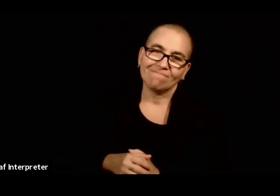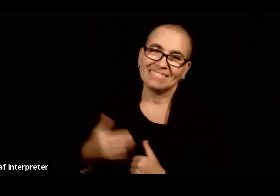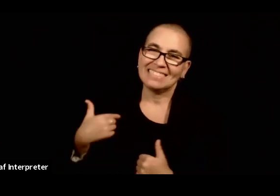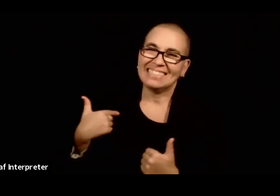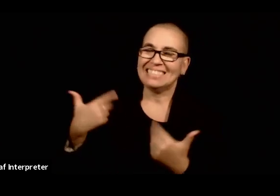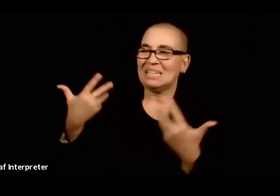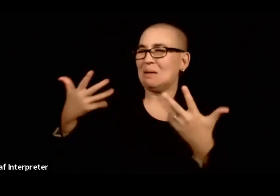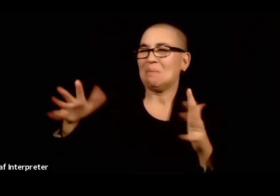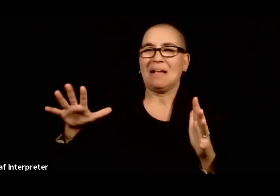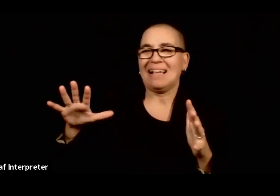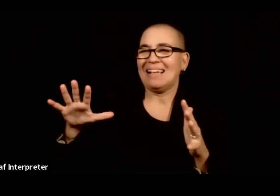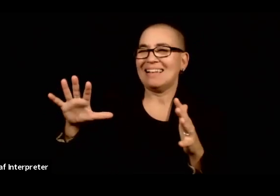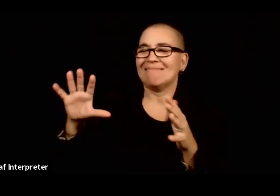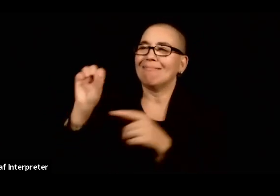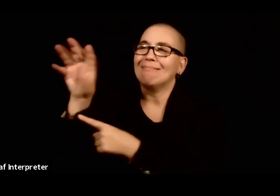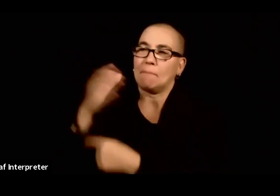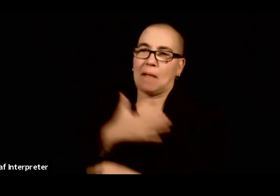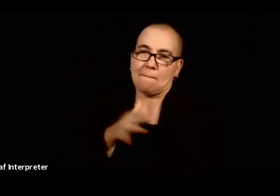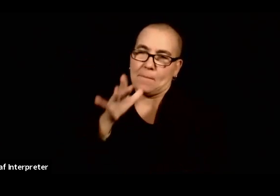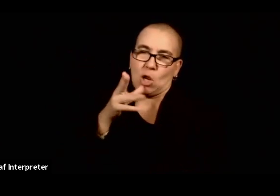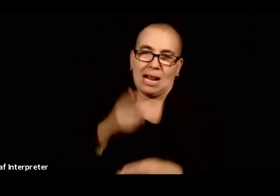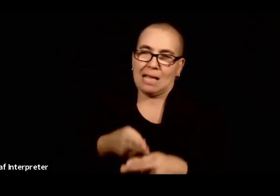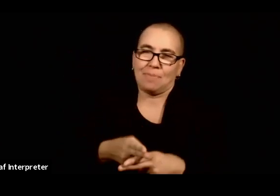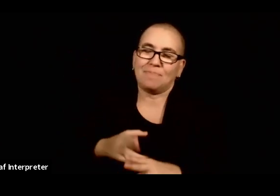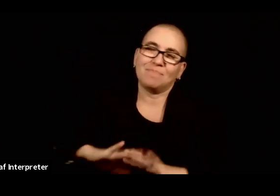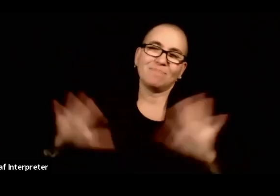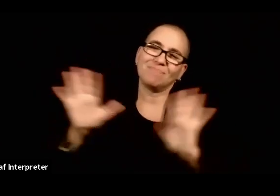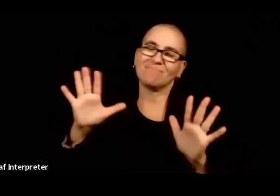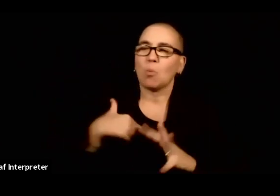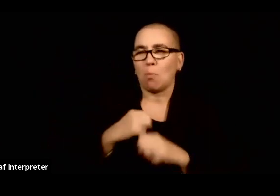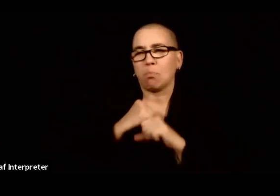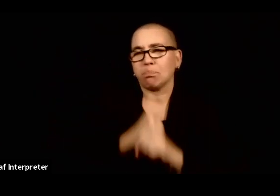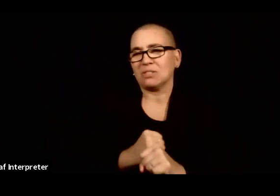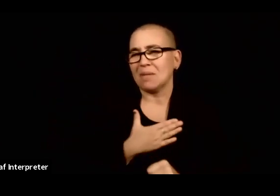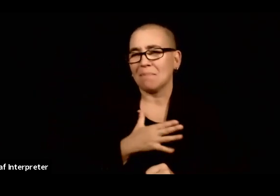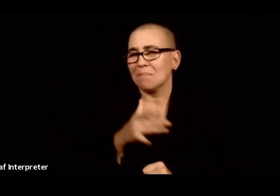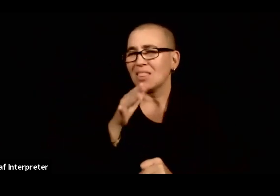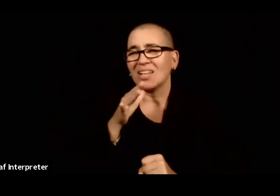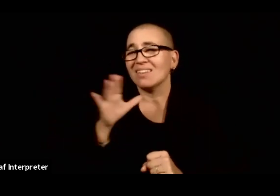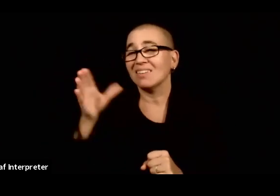in. But my mom's name is Margaret. I can share that.